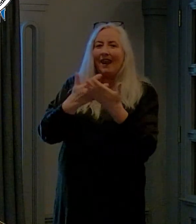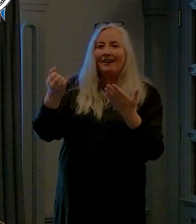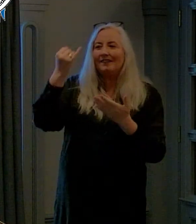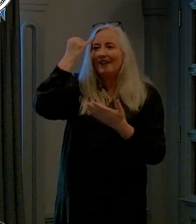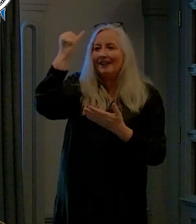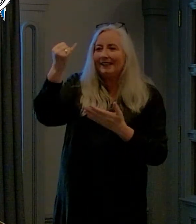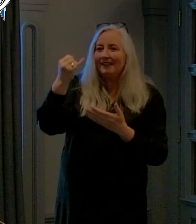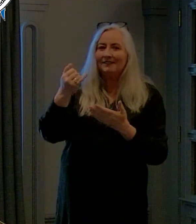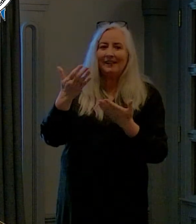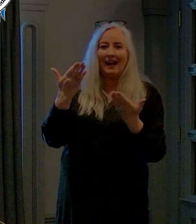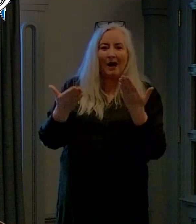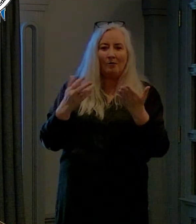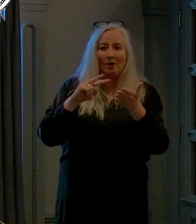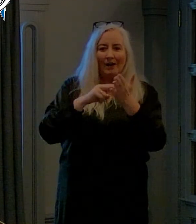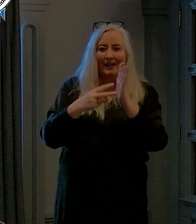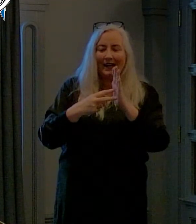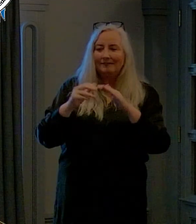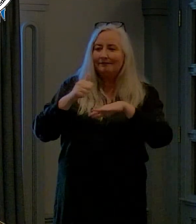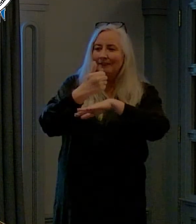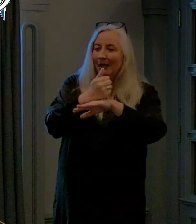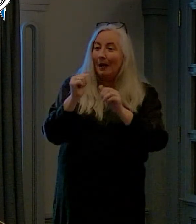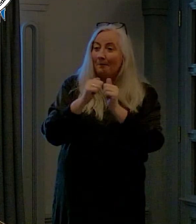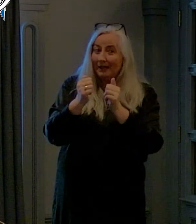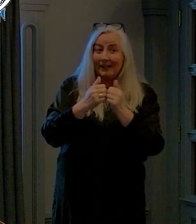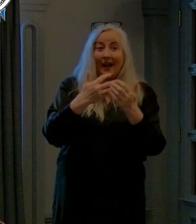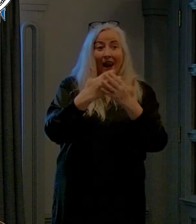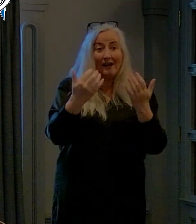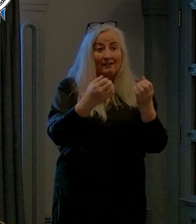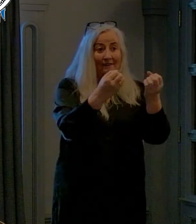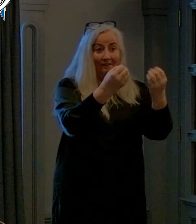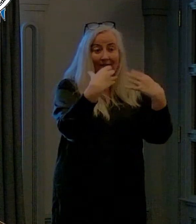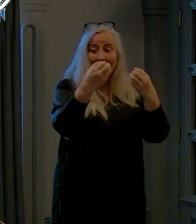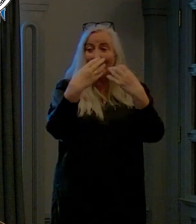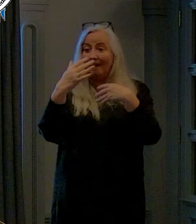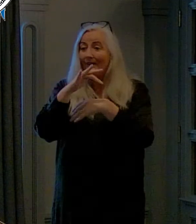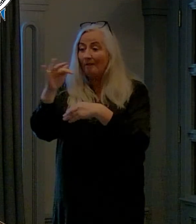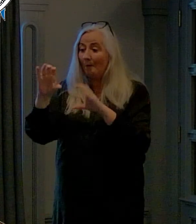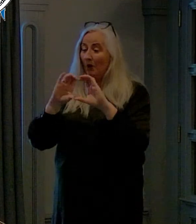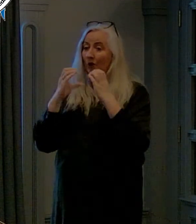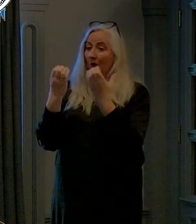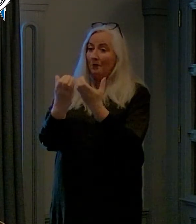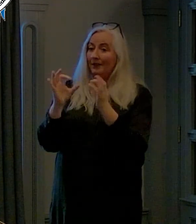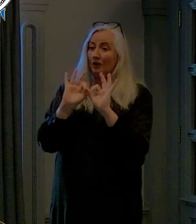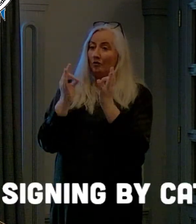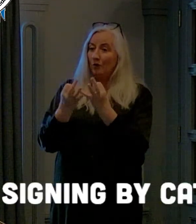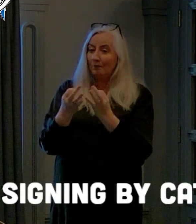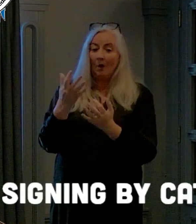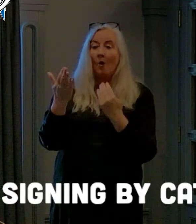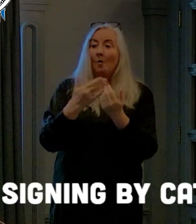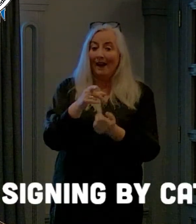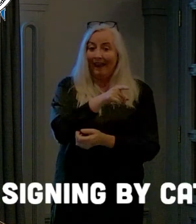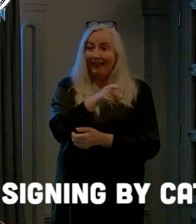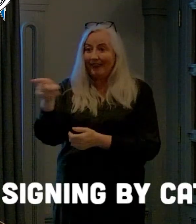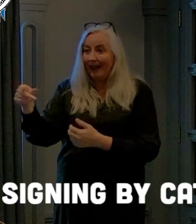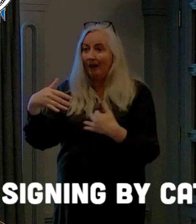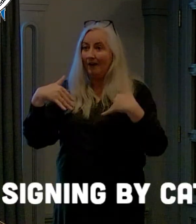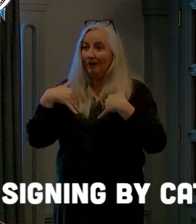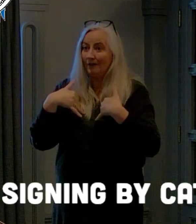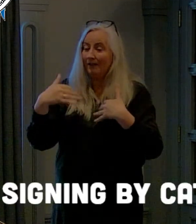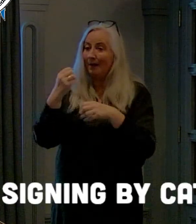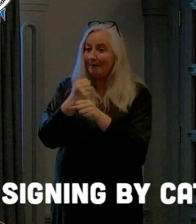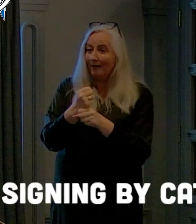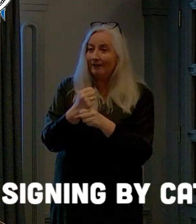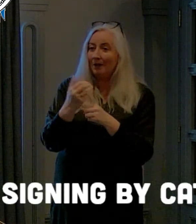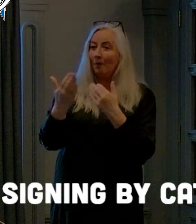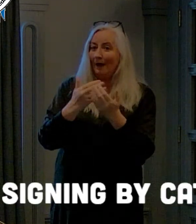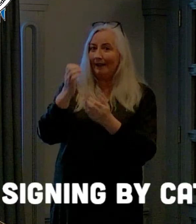organised a big meeting, and then we got a lot of input then from the community groups to come in and say what did they think needed to be in